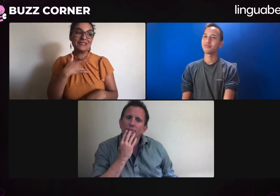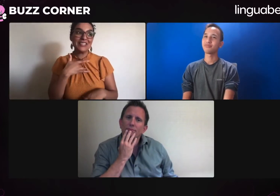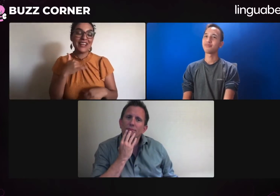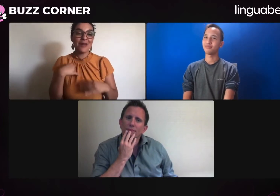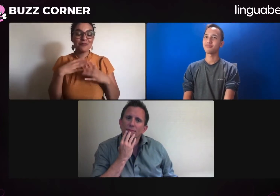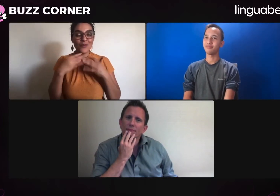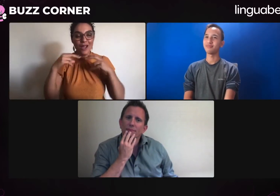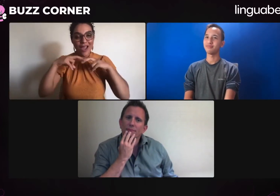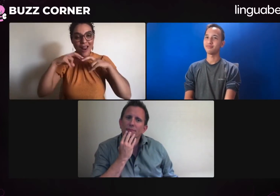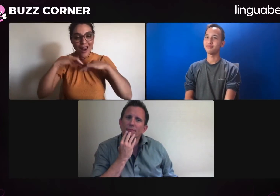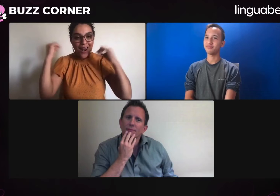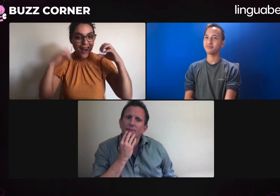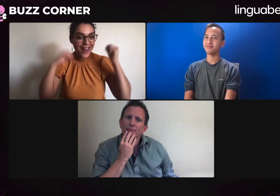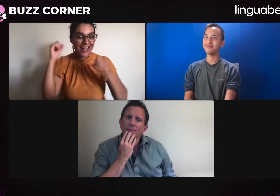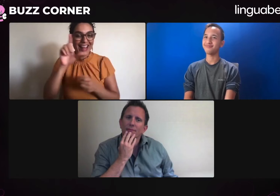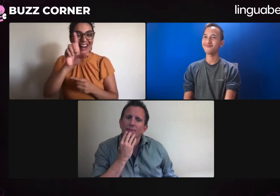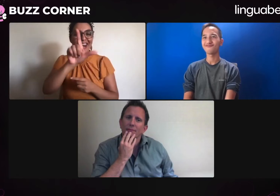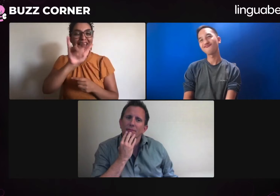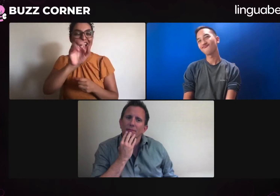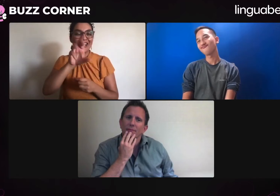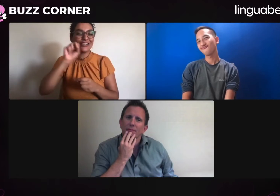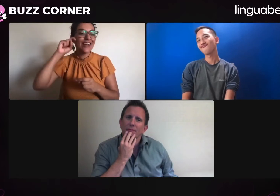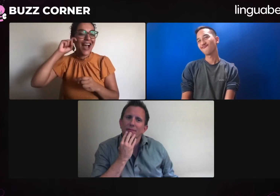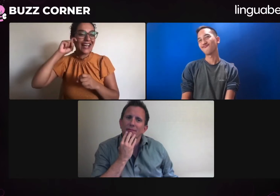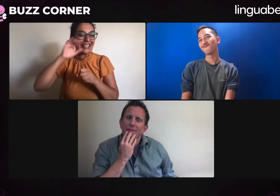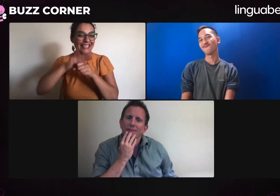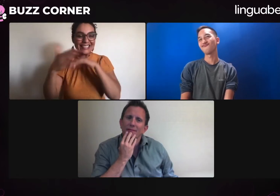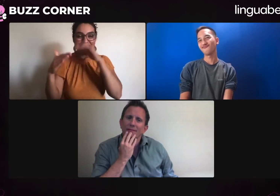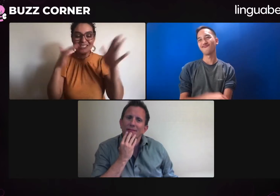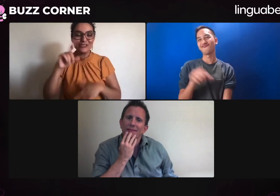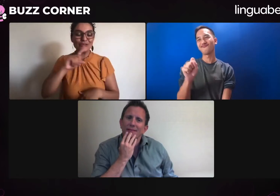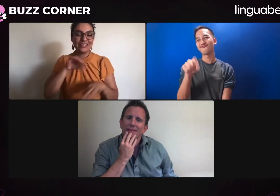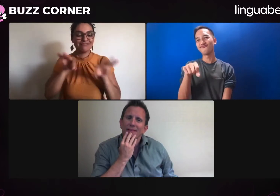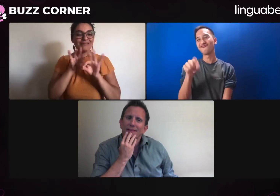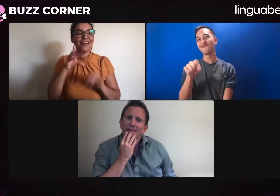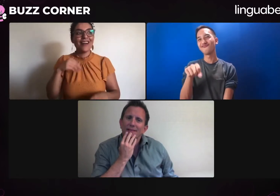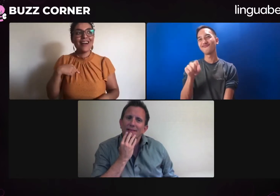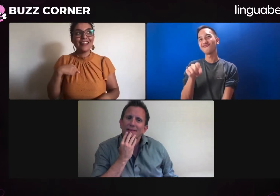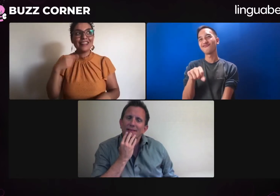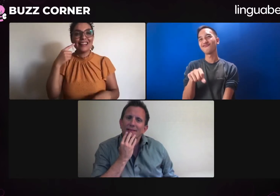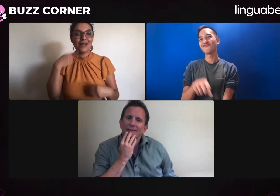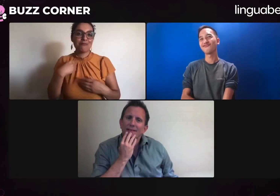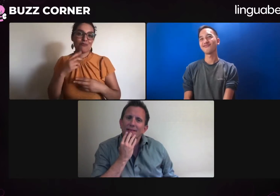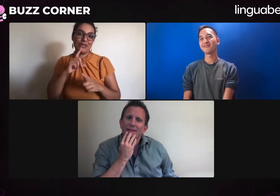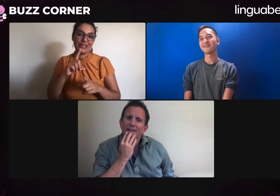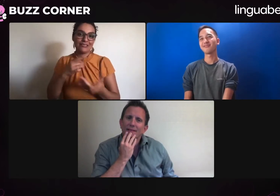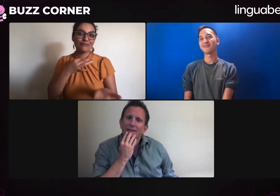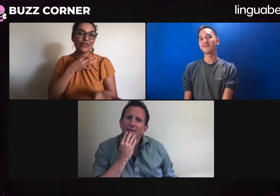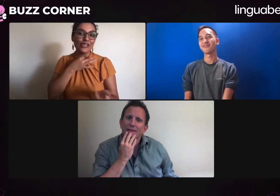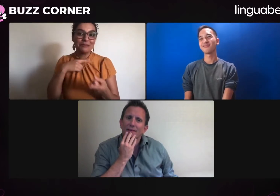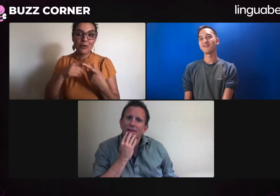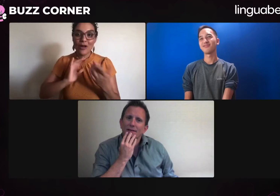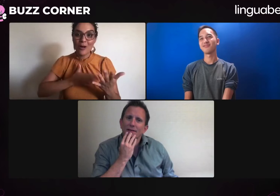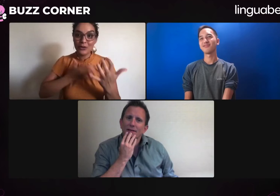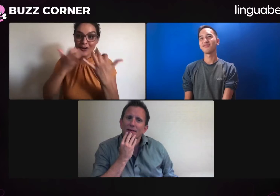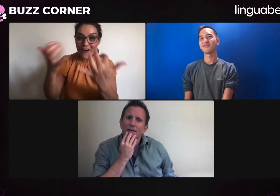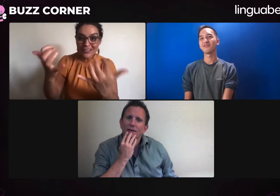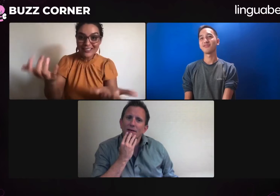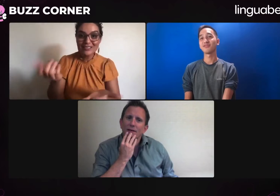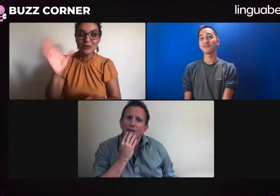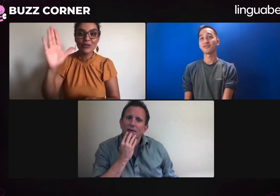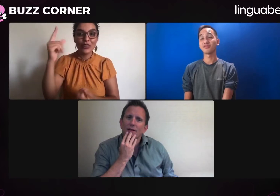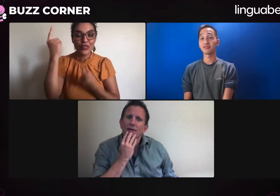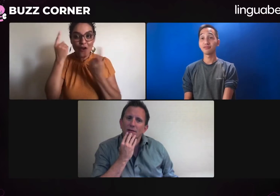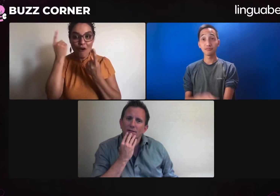I really enjoyed this conversation. I feel like there's so much to unpack. It's almost like peeling back the layers of an